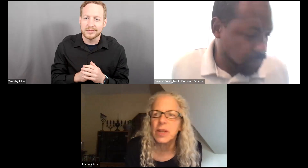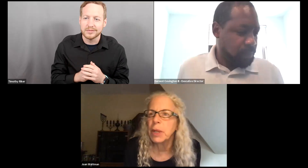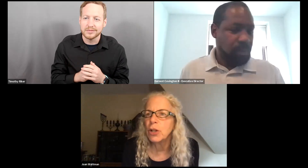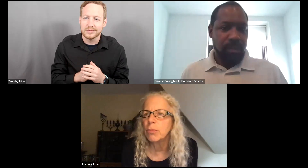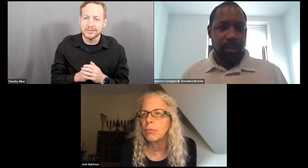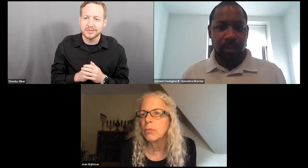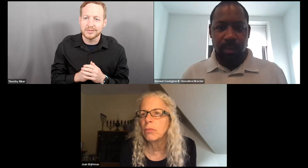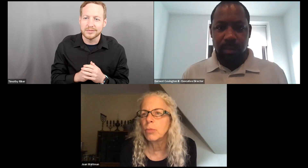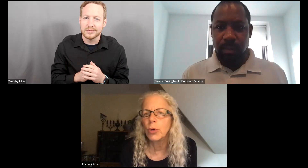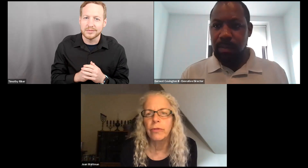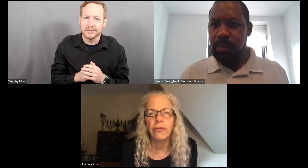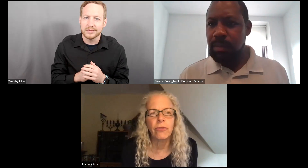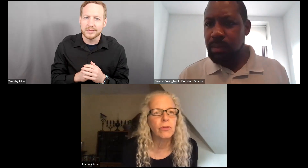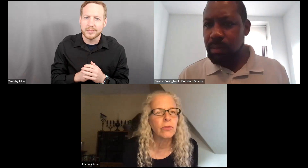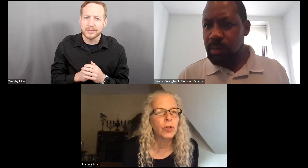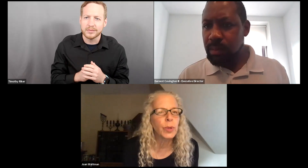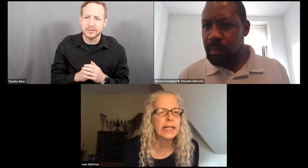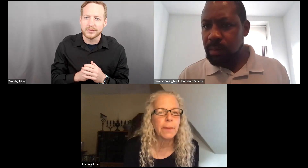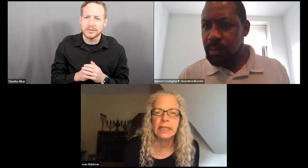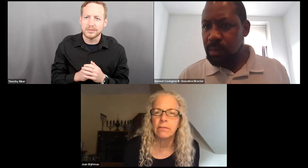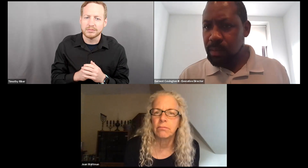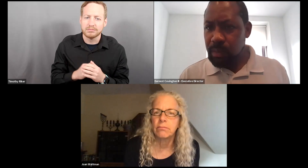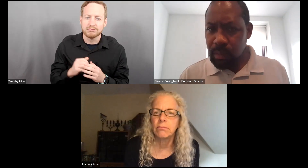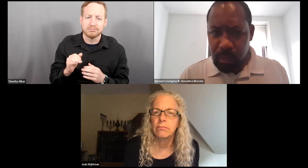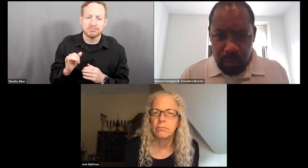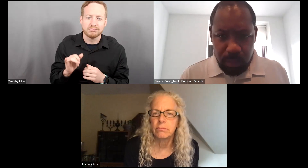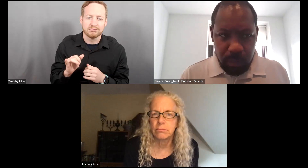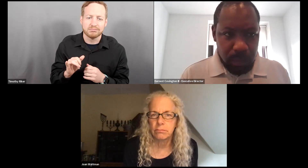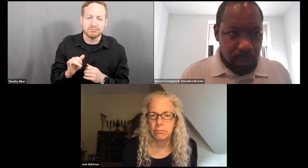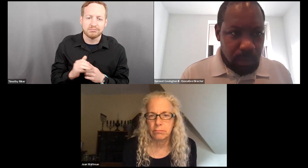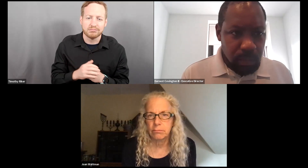but if somebody could move to accept it.